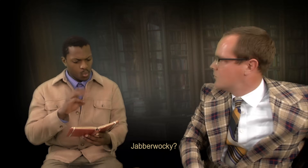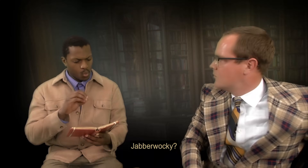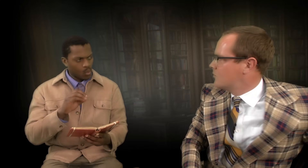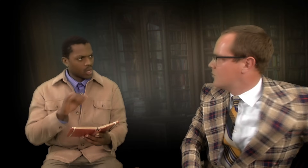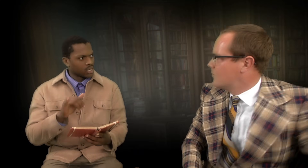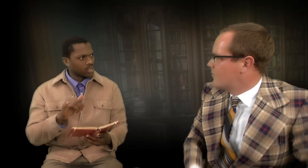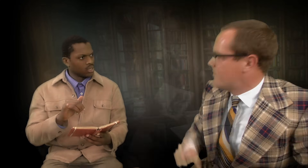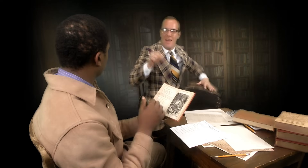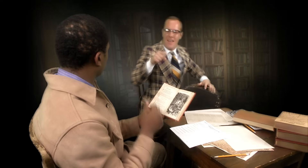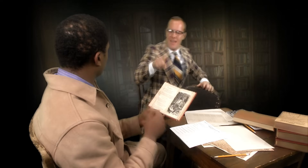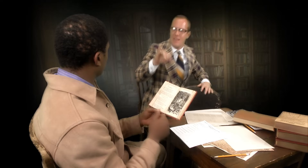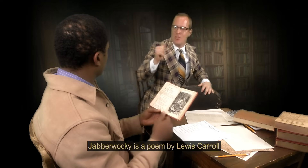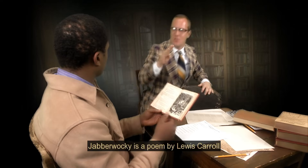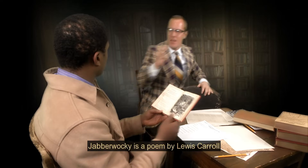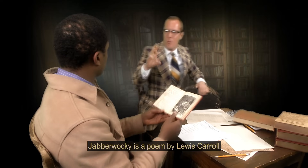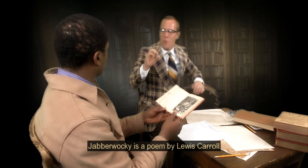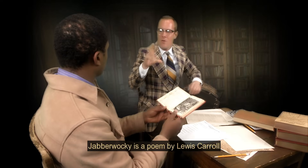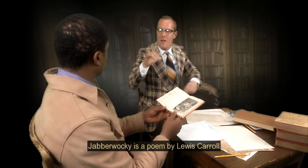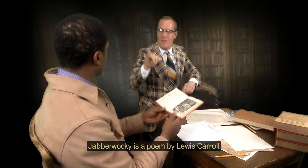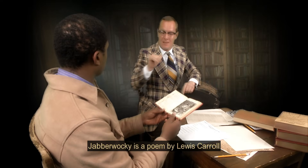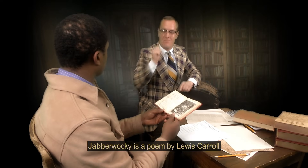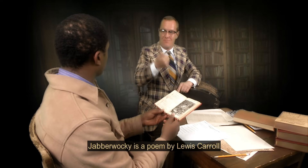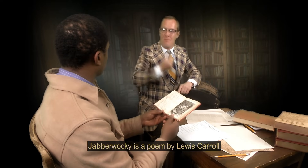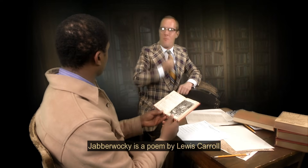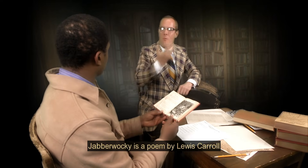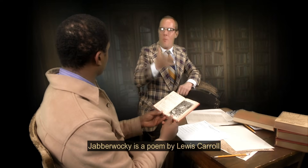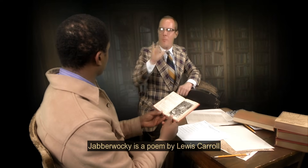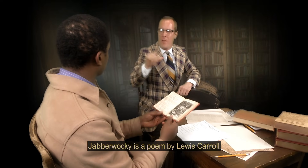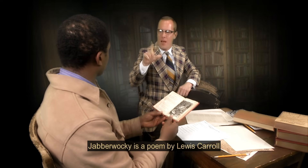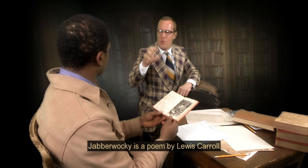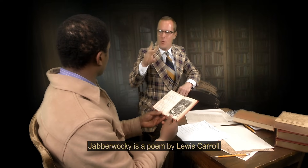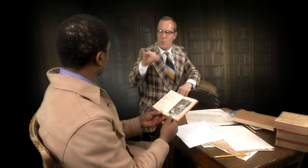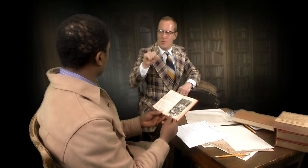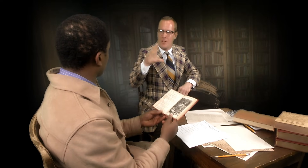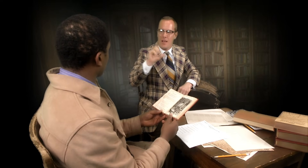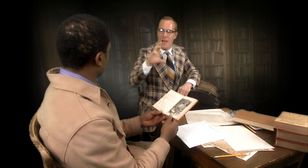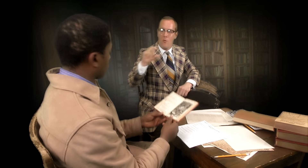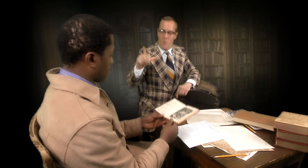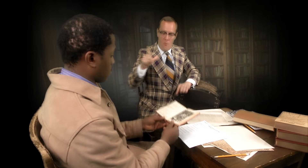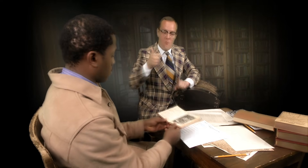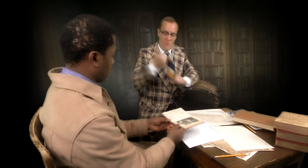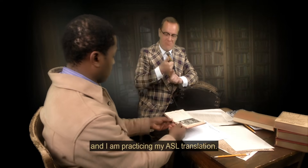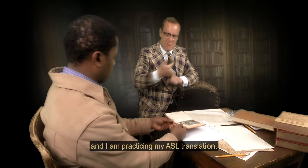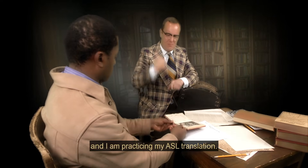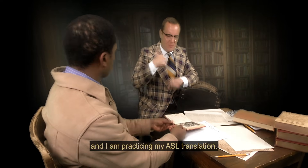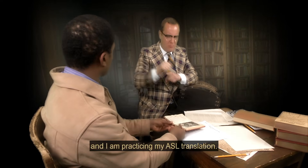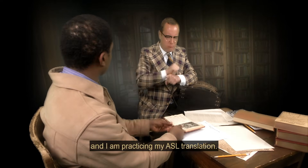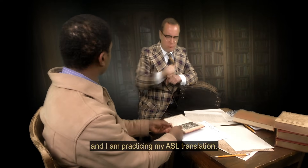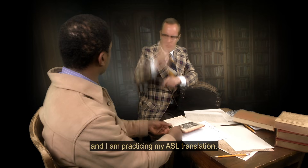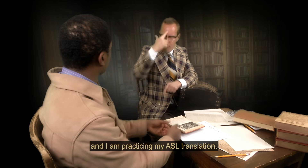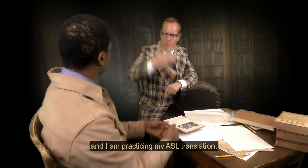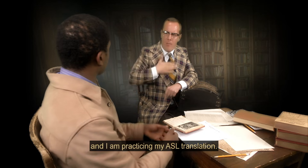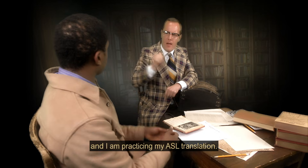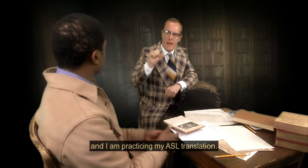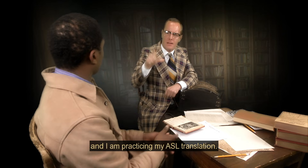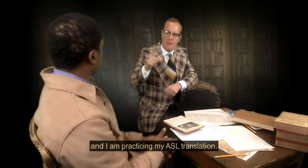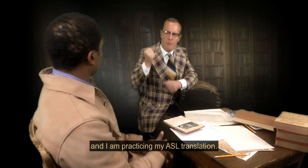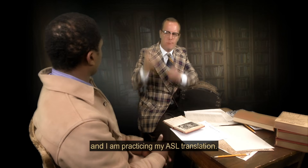Jabberwocky. Jabberwocky is a poem by Lewis Carroll. And I'm practicing my ASL translation.